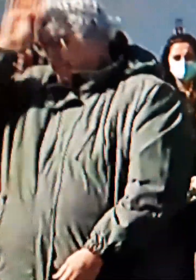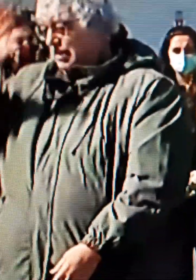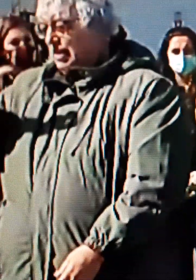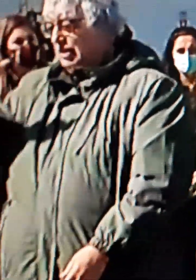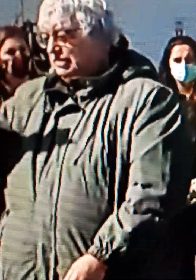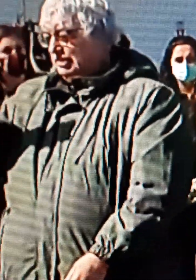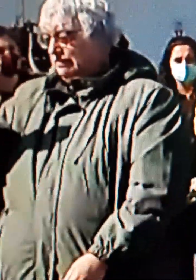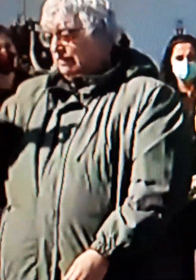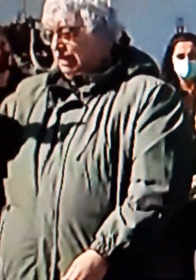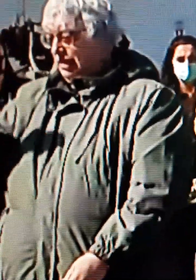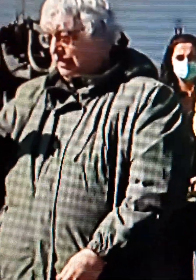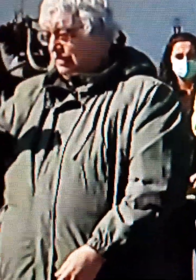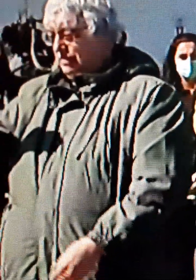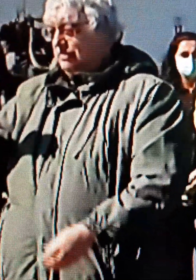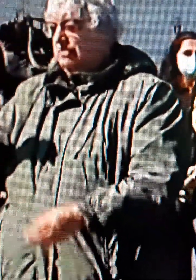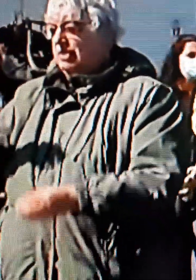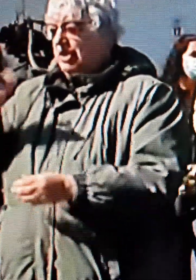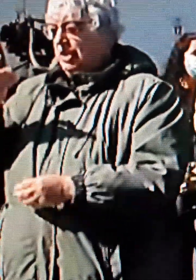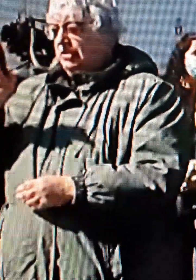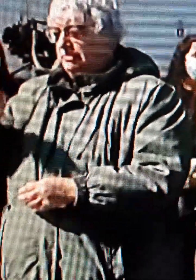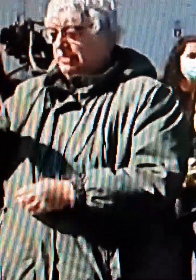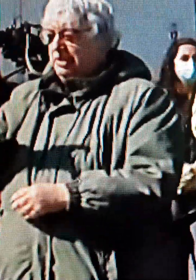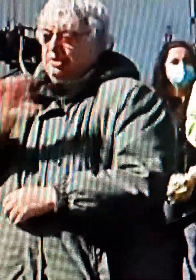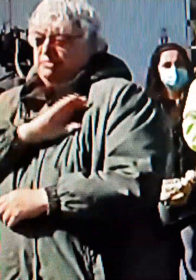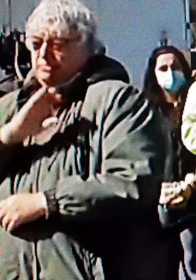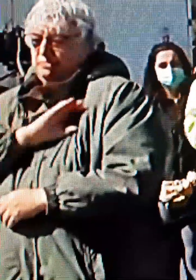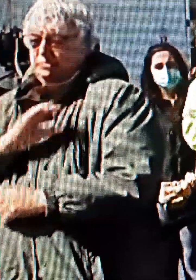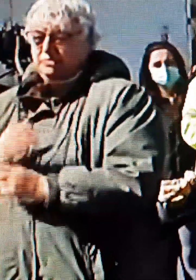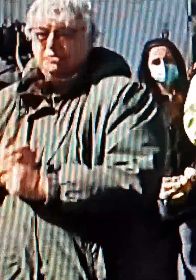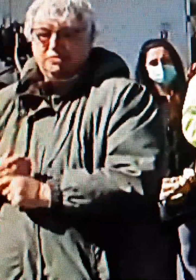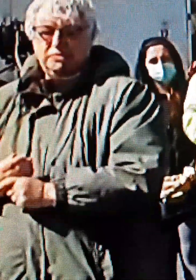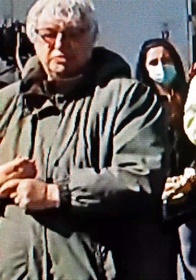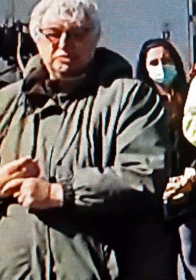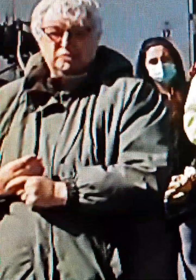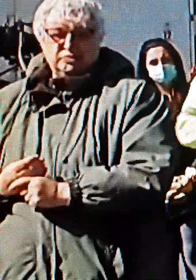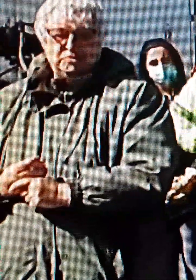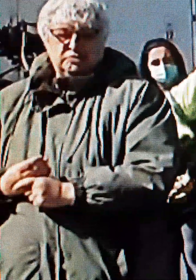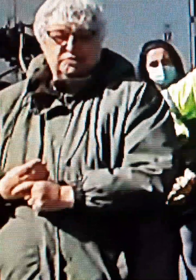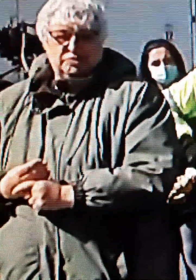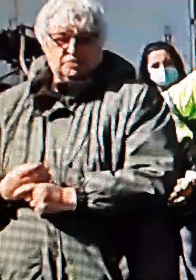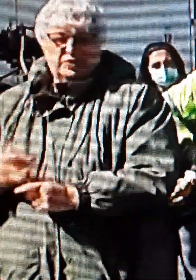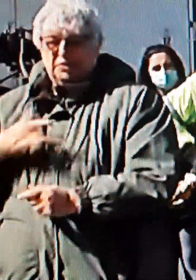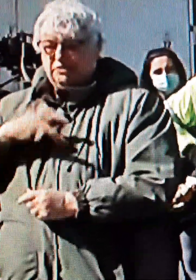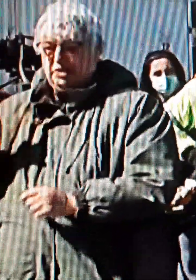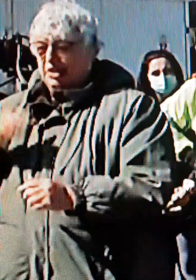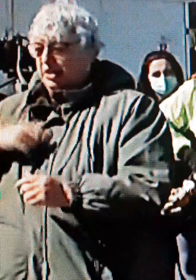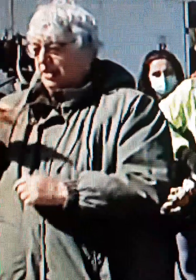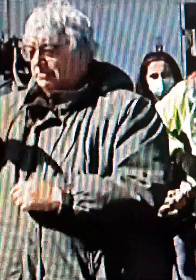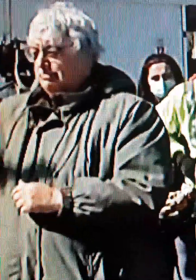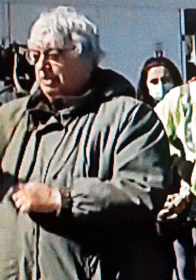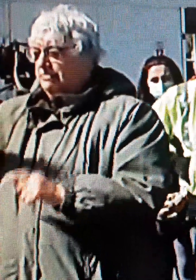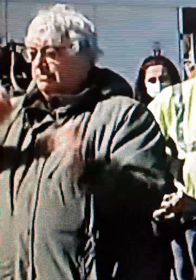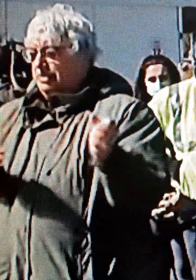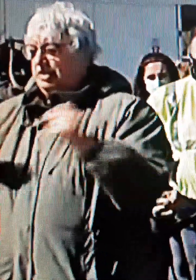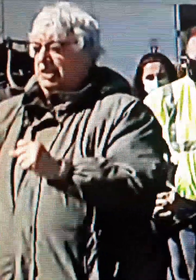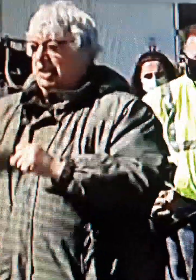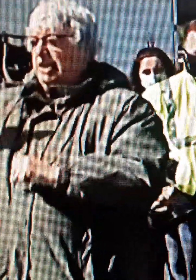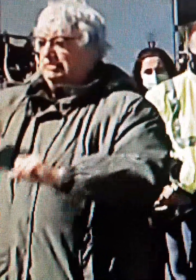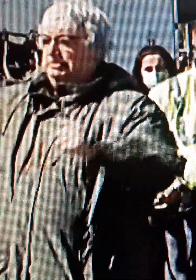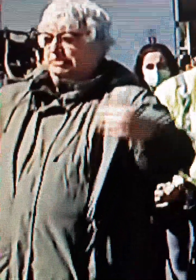Beta, HBD. Thank you, Mayor. High five. This is starting to feel like a pep rally. I feel like I'm back in high